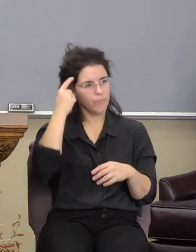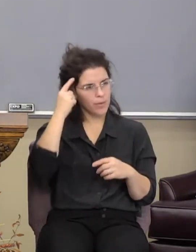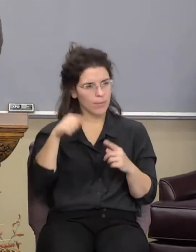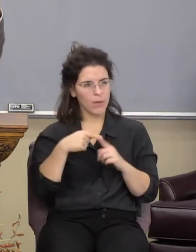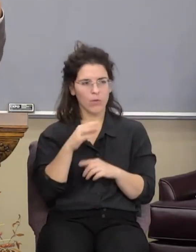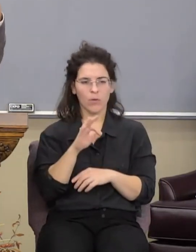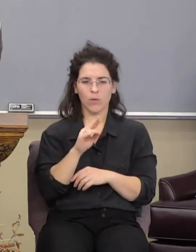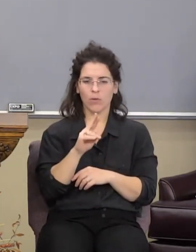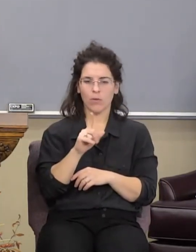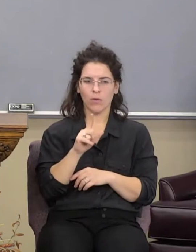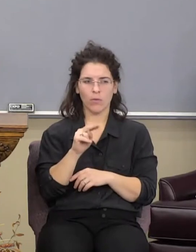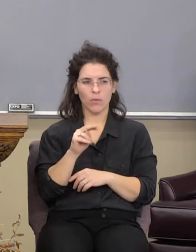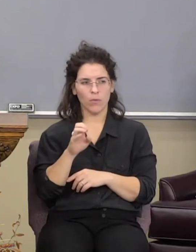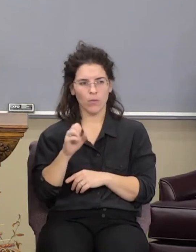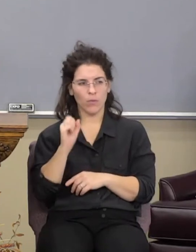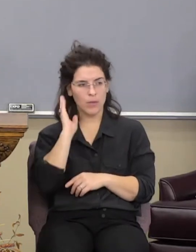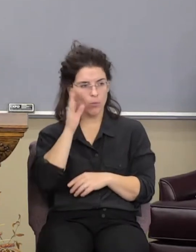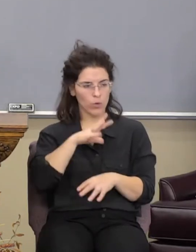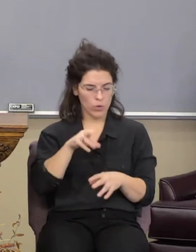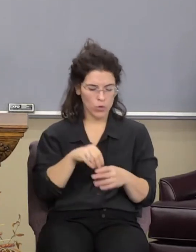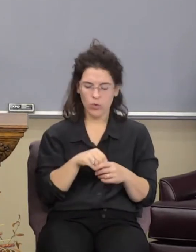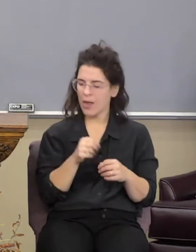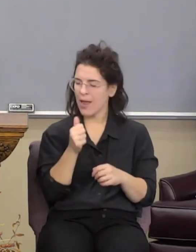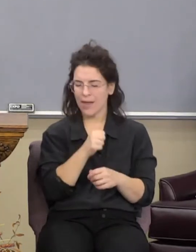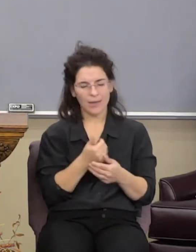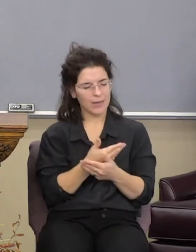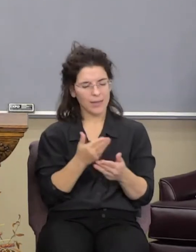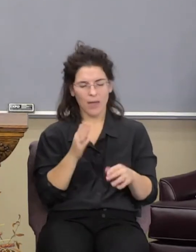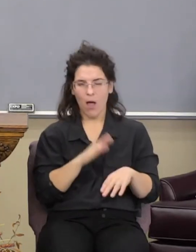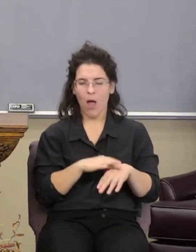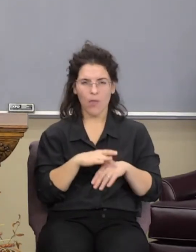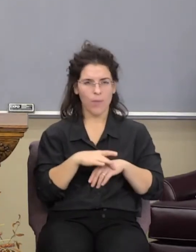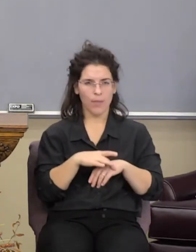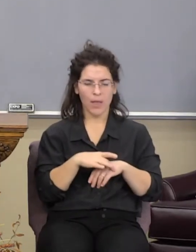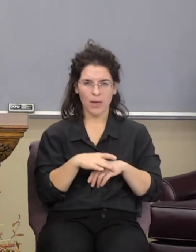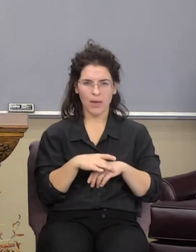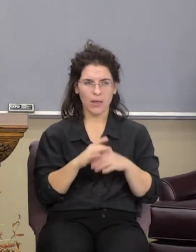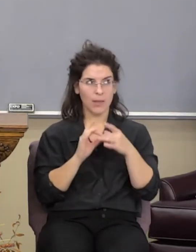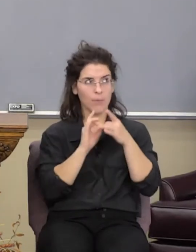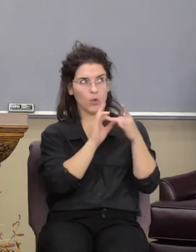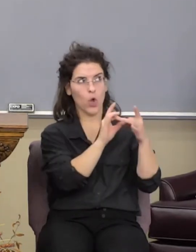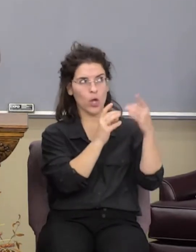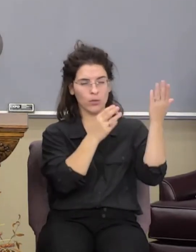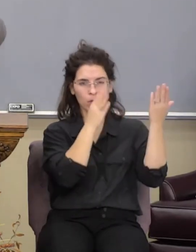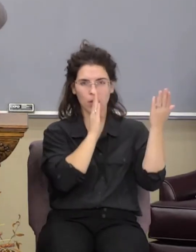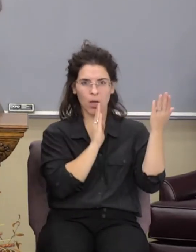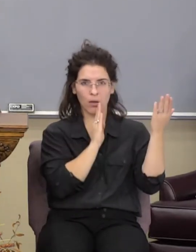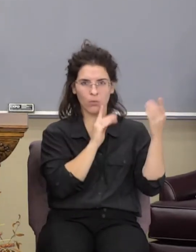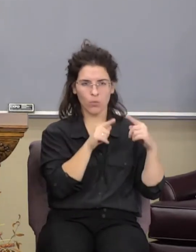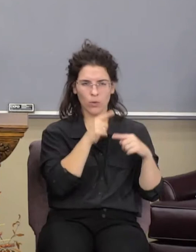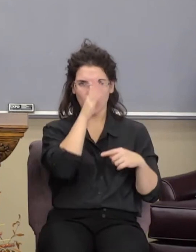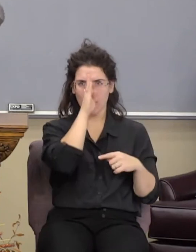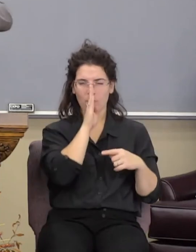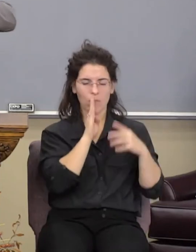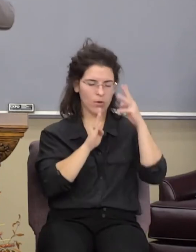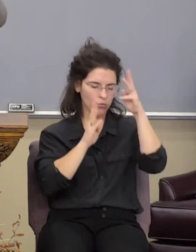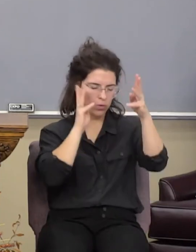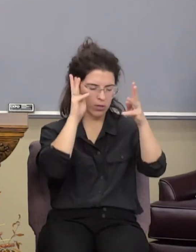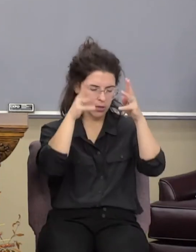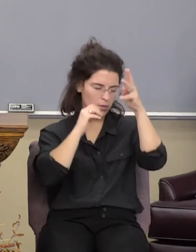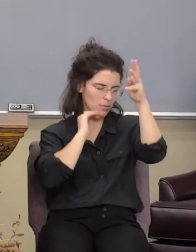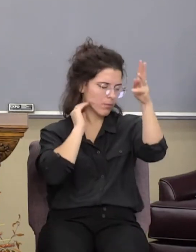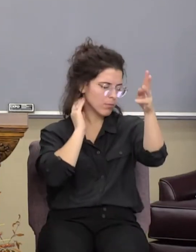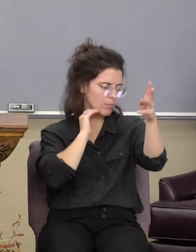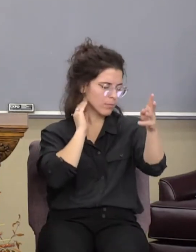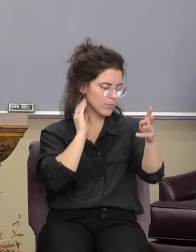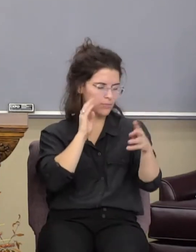that would include anything on the planet belongs to God. When God created, he